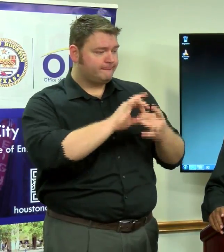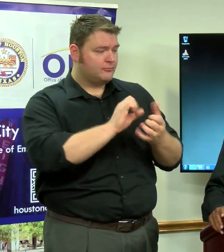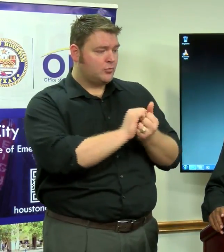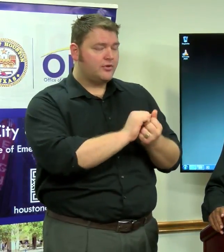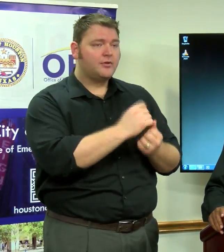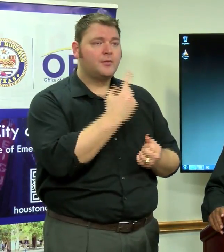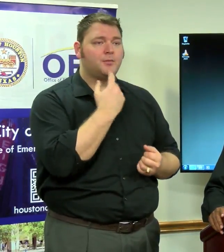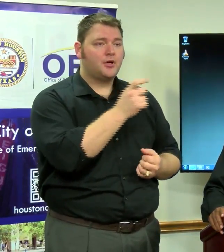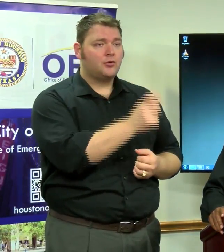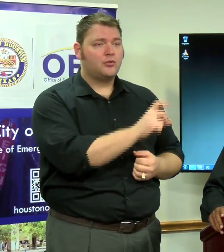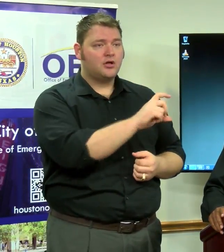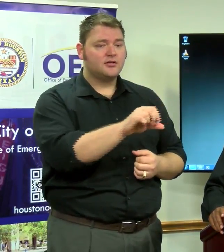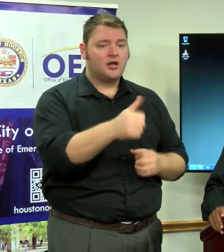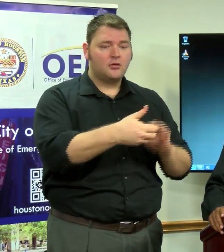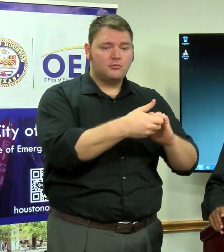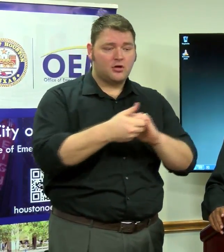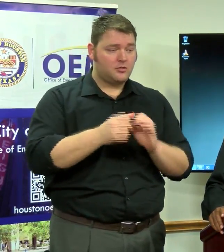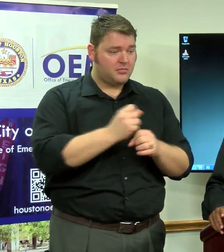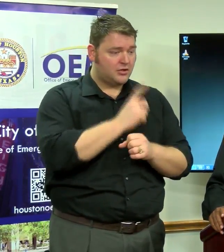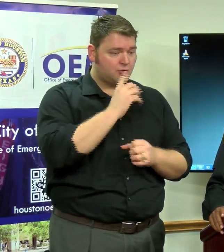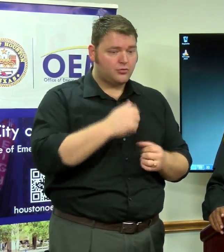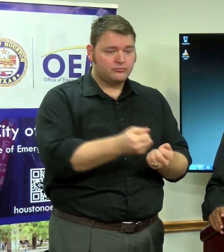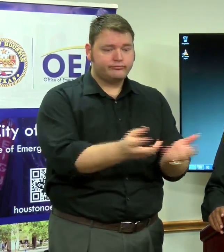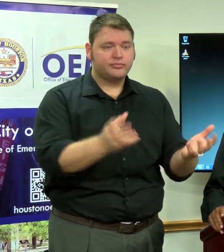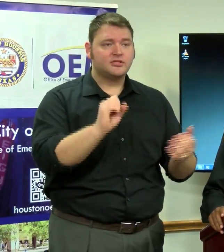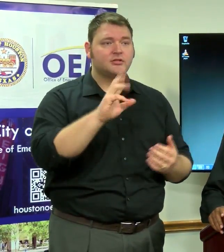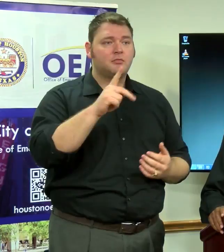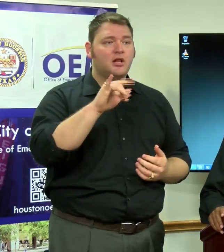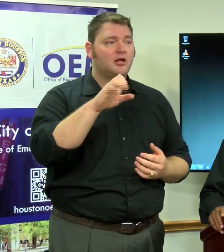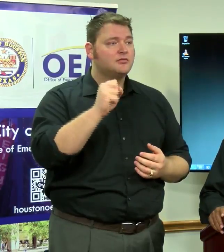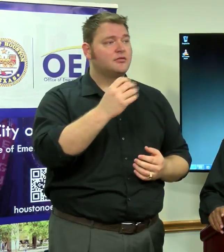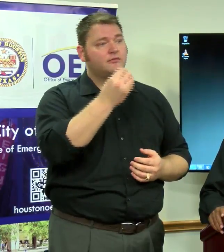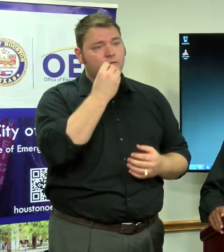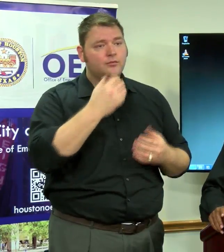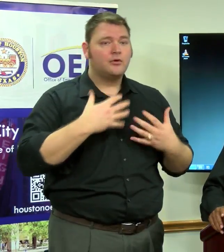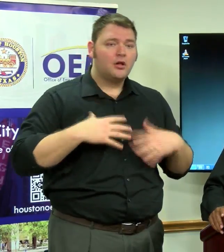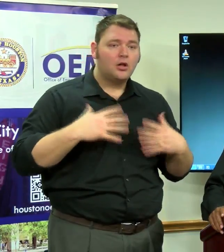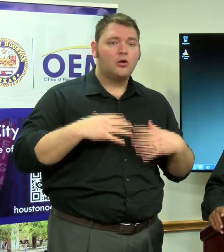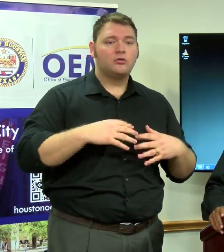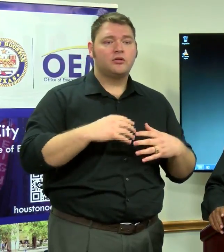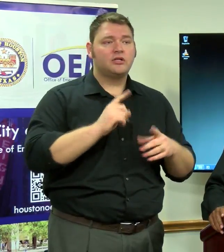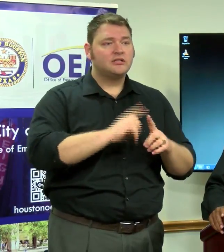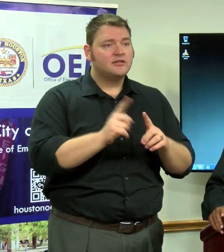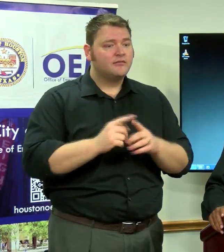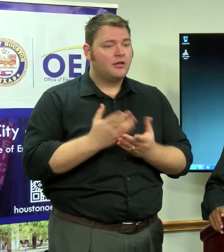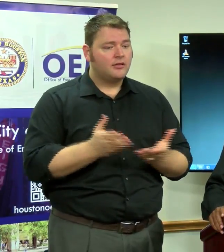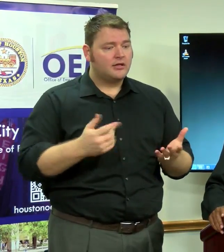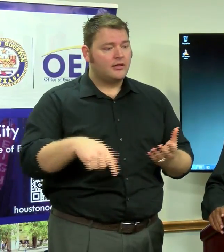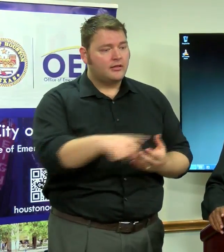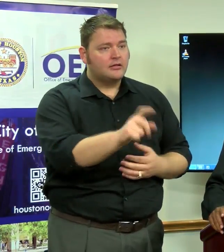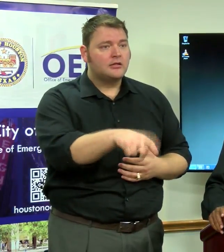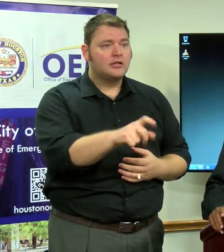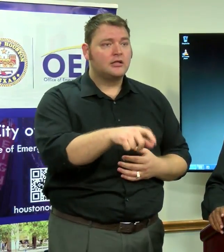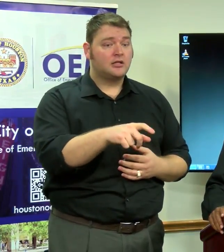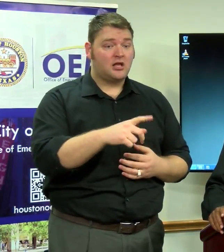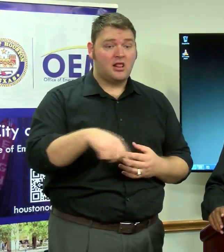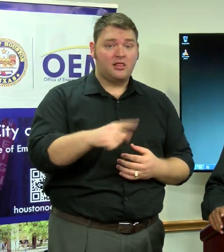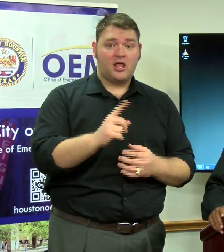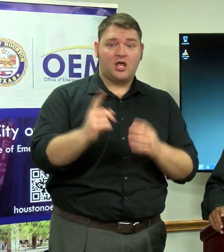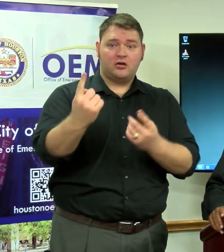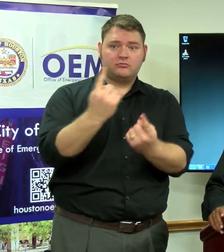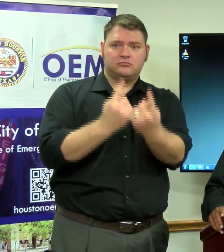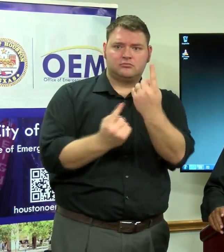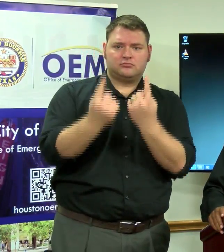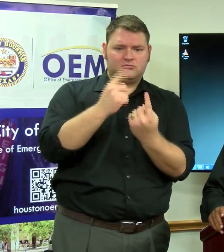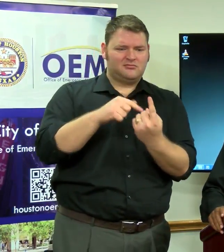make sure that we have the supplies, the food. People are needing clothing. Literally, people are coming in, and they're coming in wet. They're